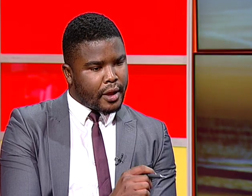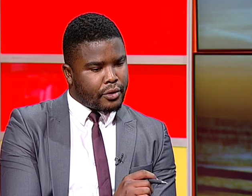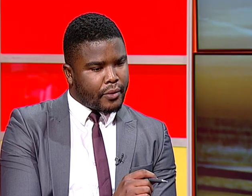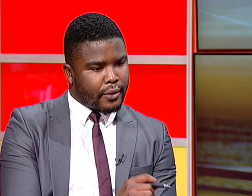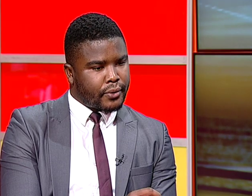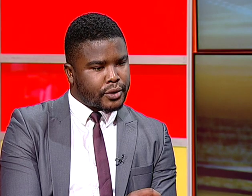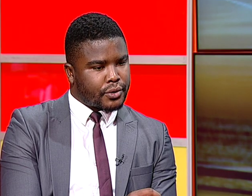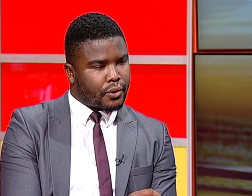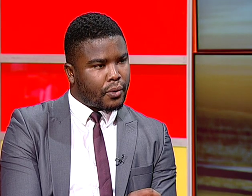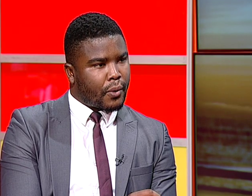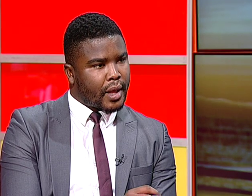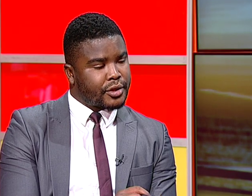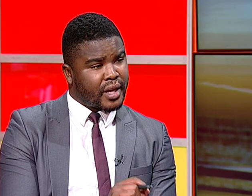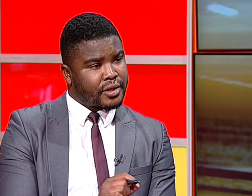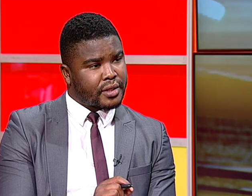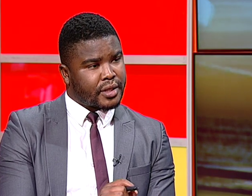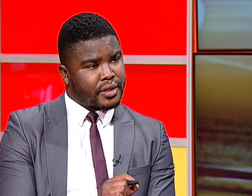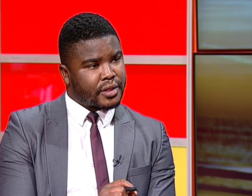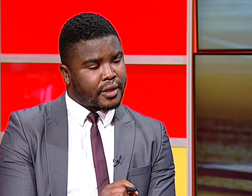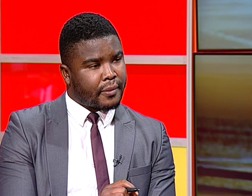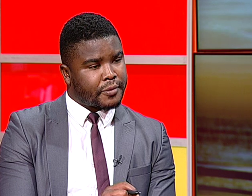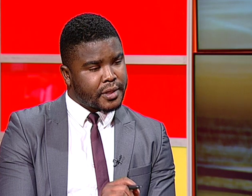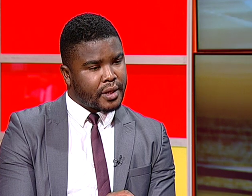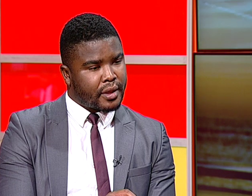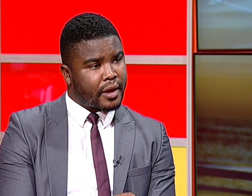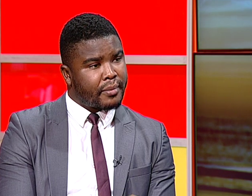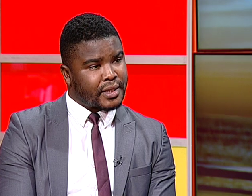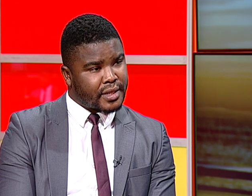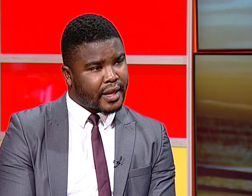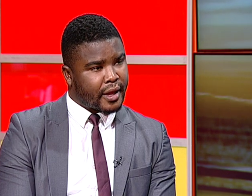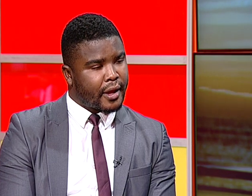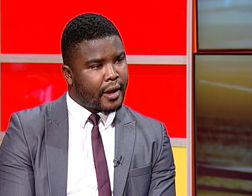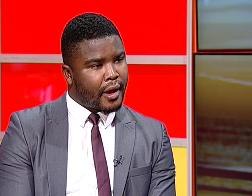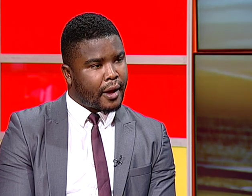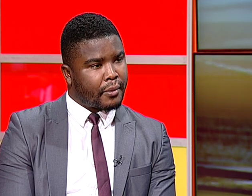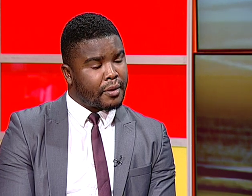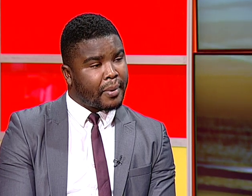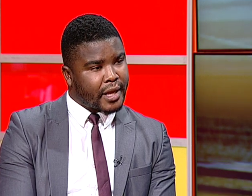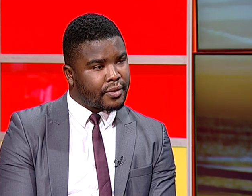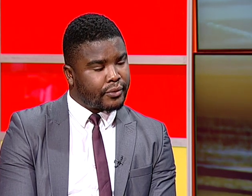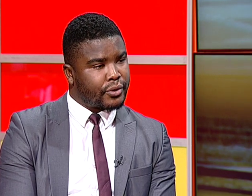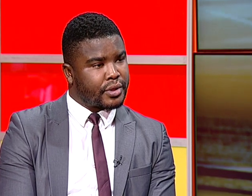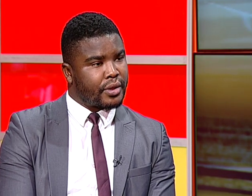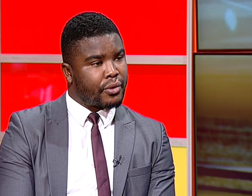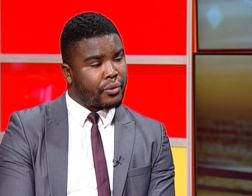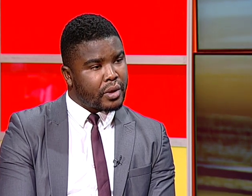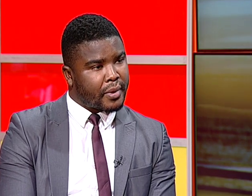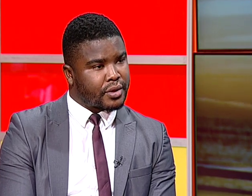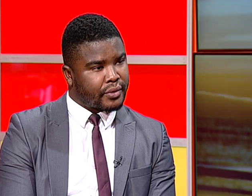you know, rightfully so, while the challenges exist, especially in the urban setting, the plights of those in the rural parts of the